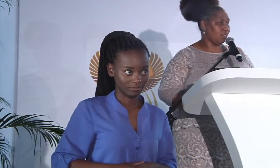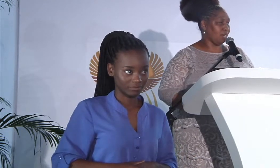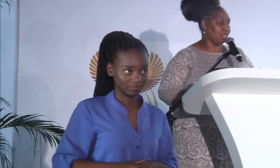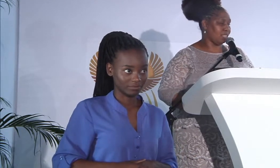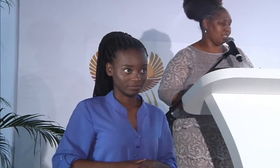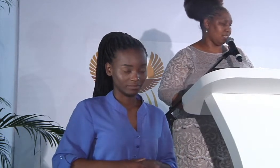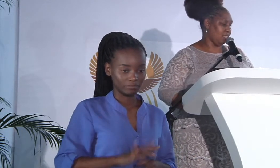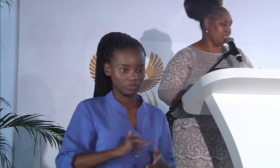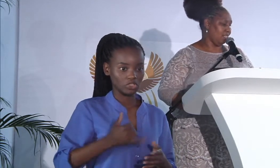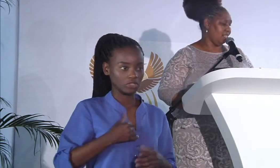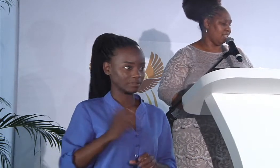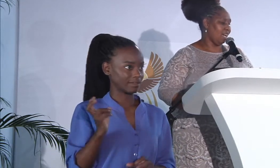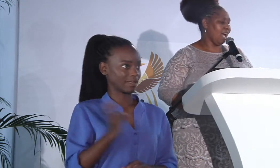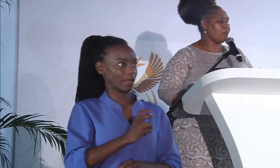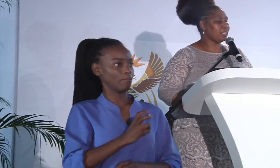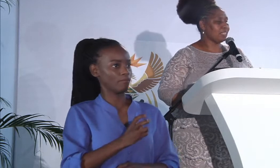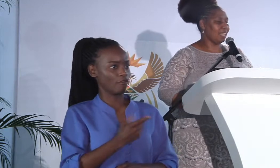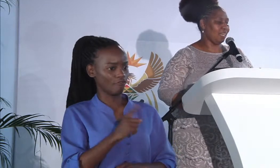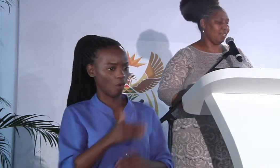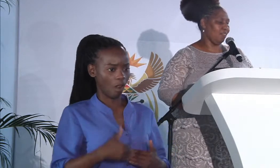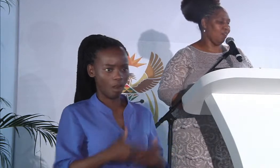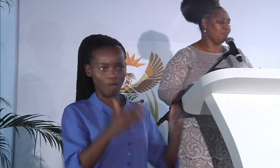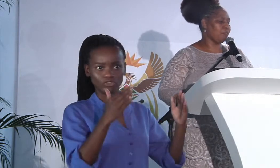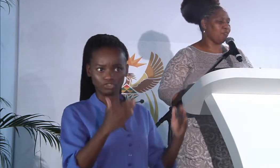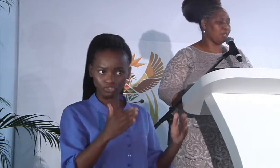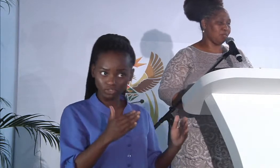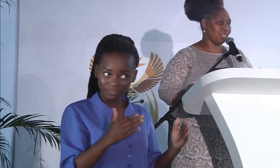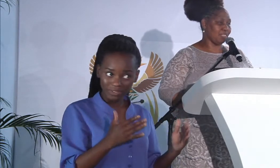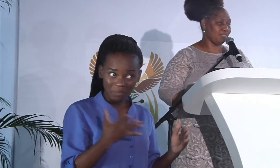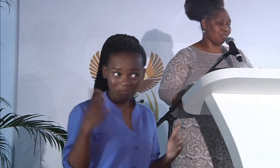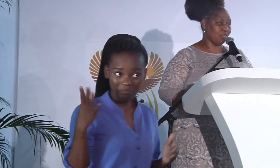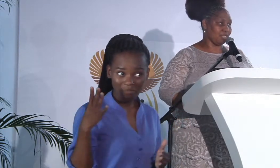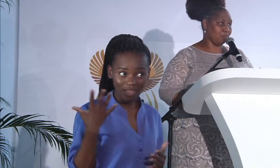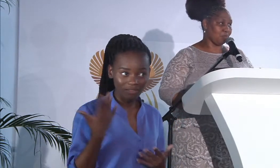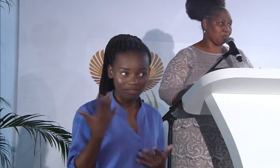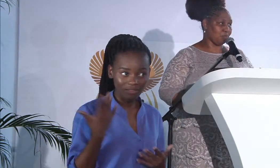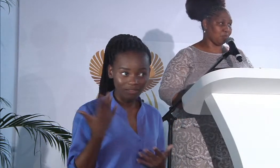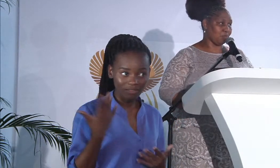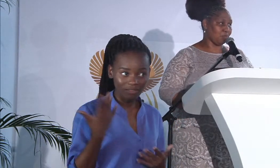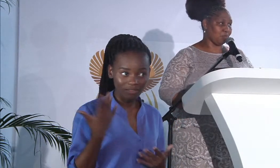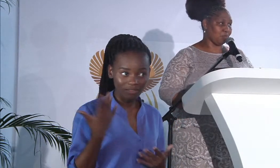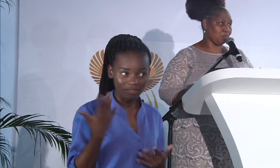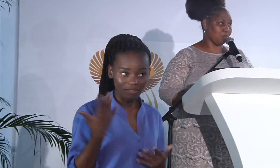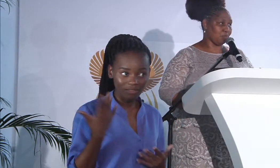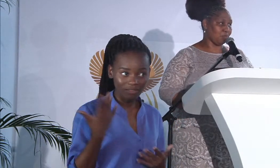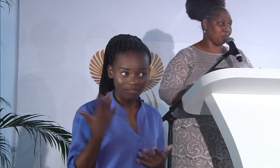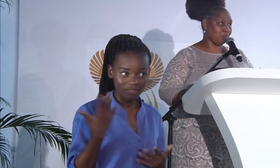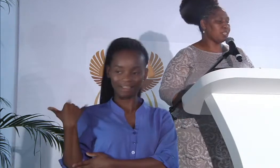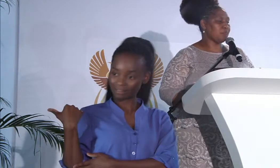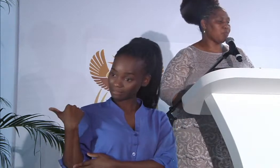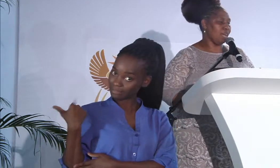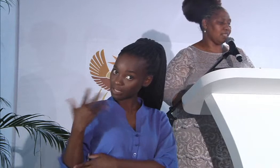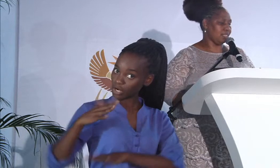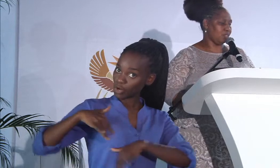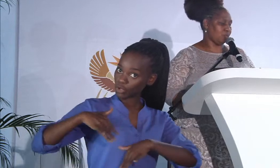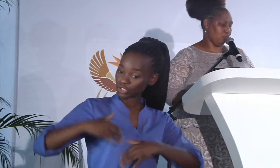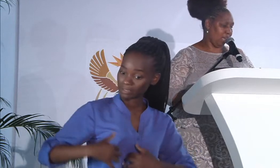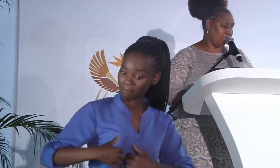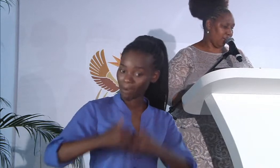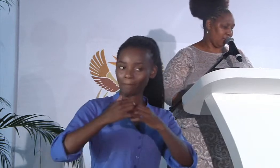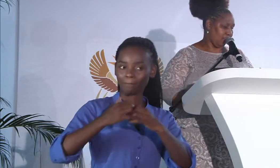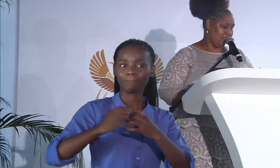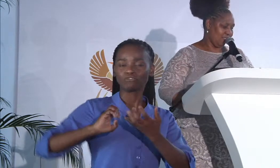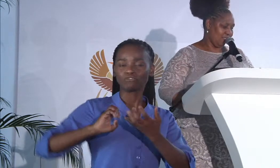the organization. I was there long before it was even conceptualized. And we conceptualized it